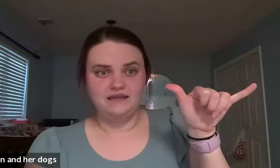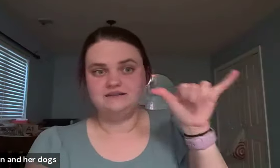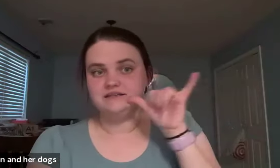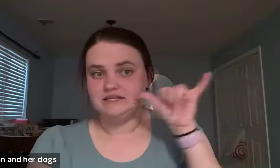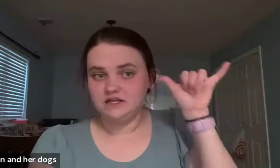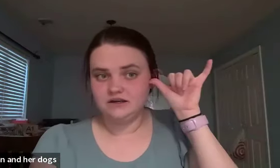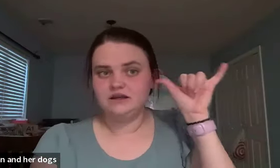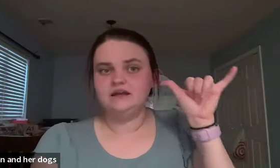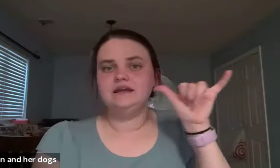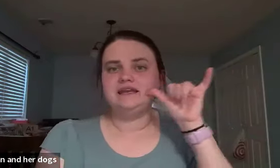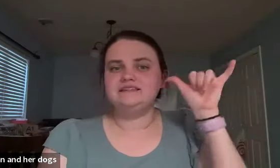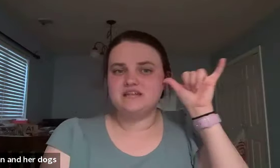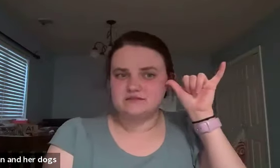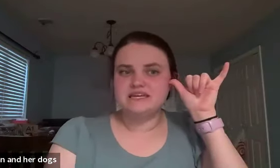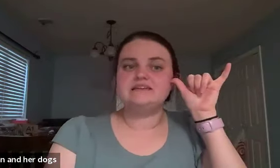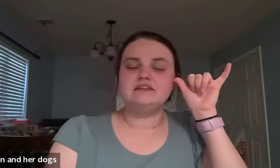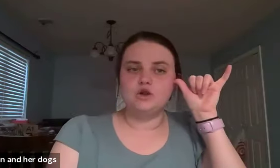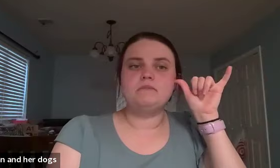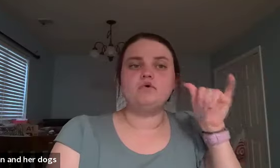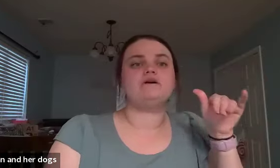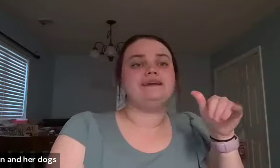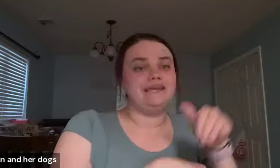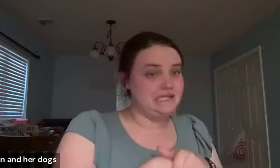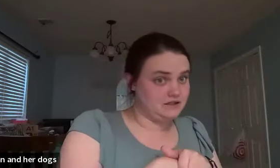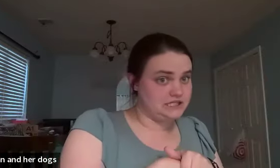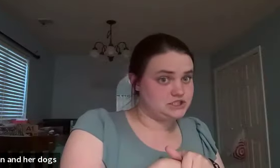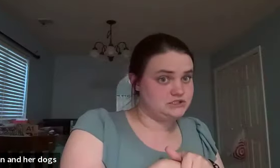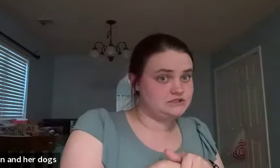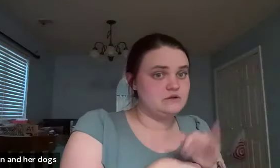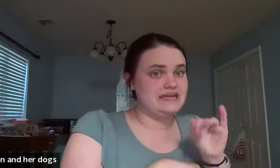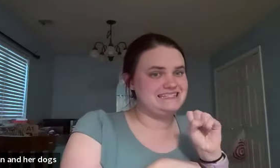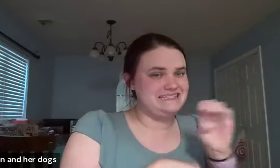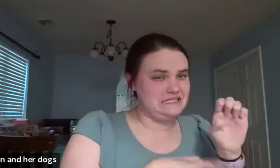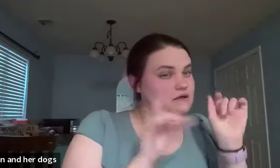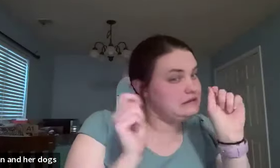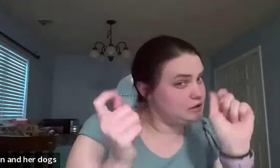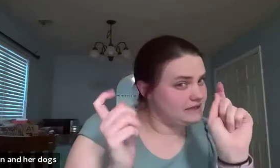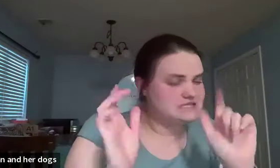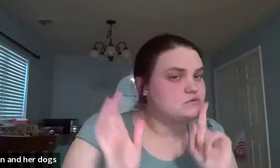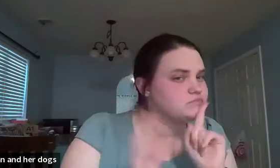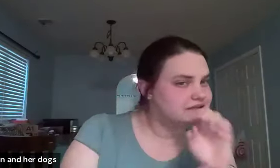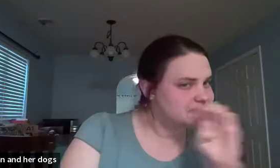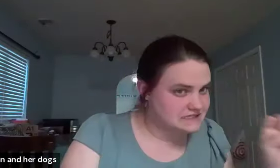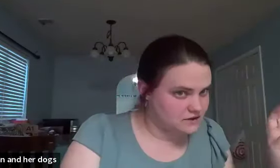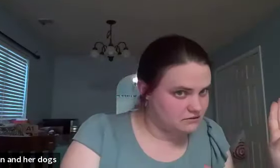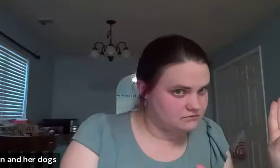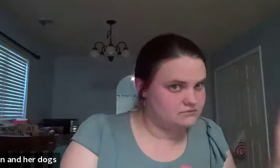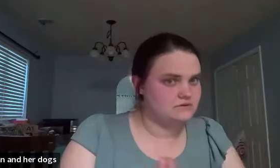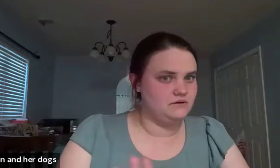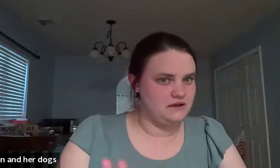Y in here, it does make it a little bit more English. So that's C, a little bit. It's not really C though,